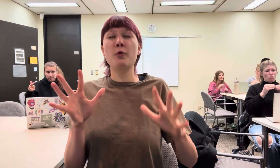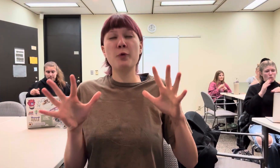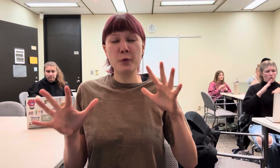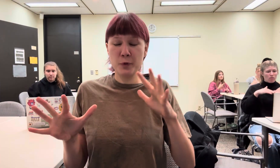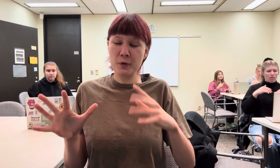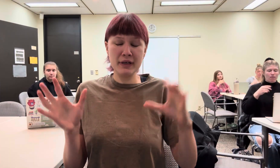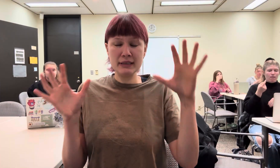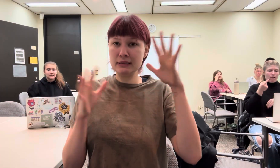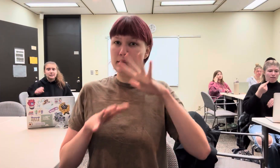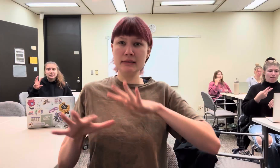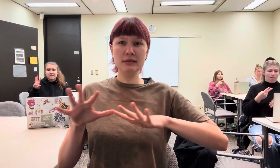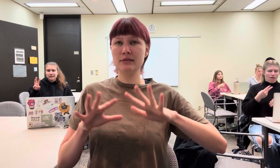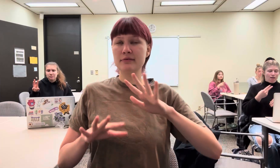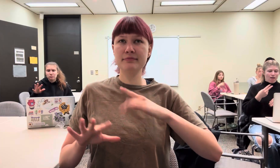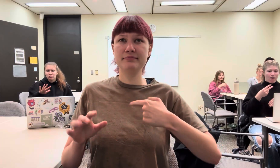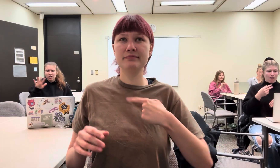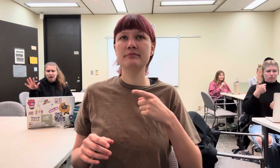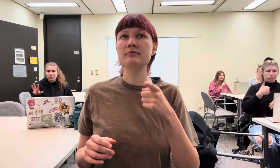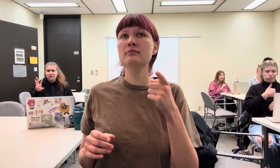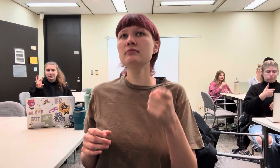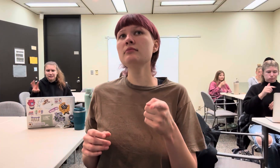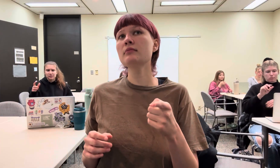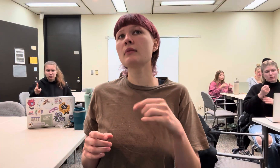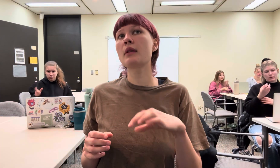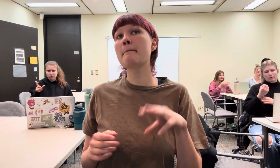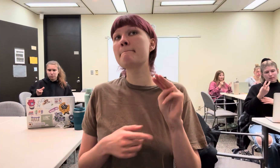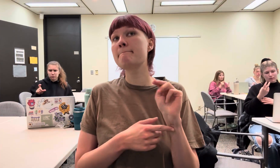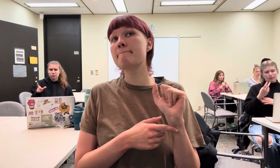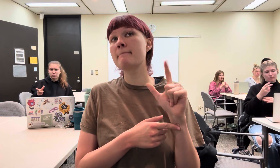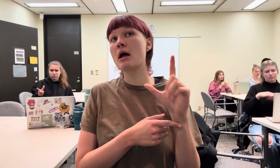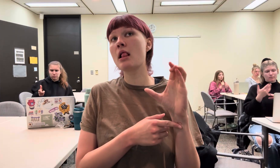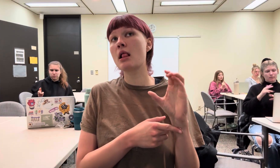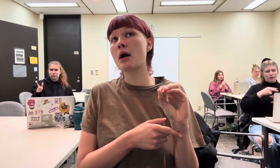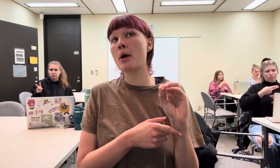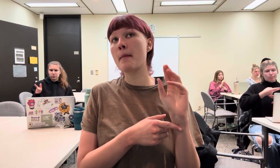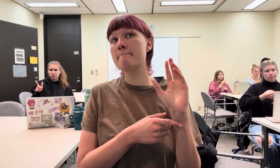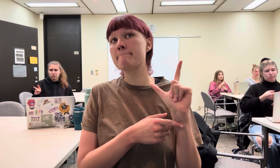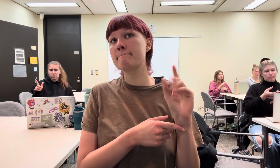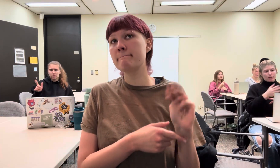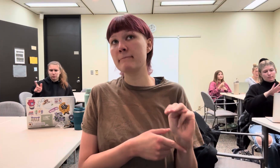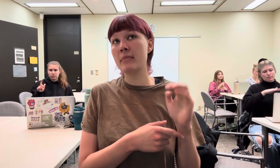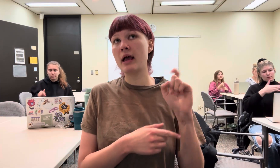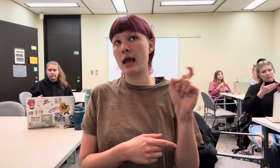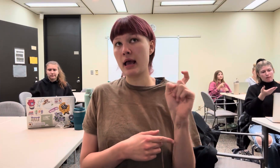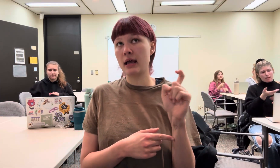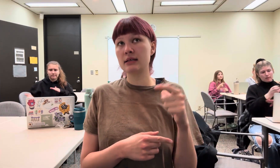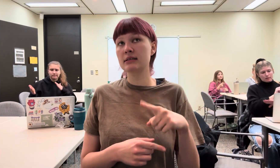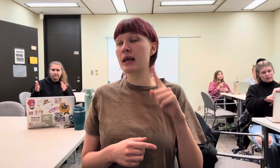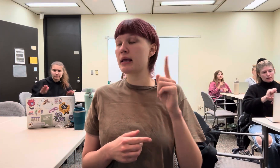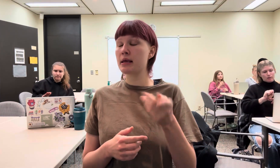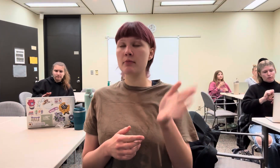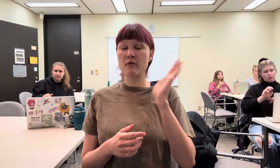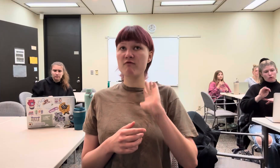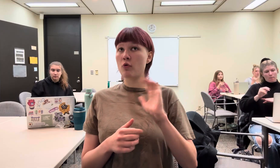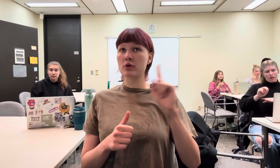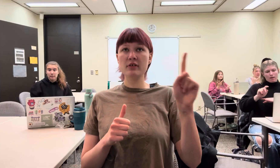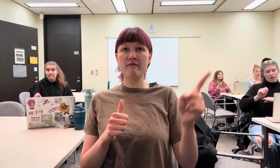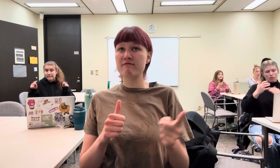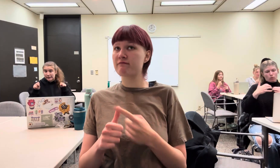X, once the shrillest voice of black supremacy, lay dying on the stage of a Manhattan auditorium For me, I already see that possibly this author